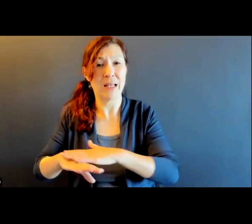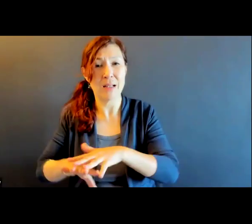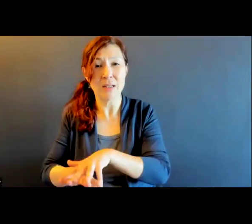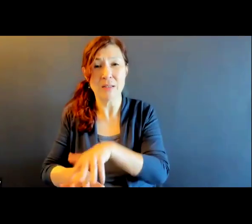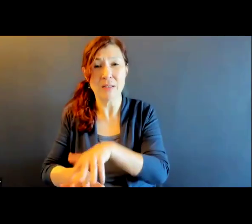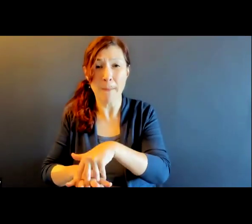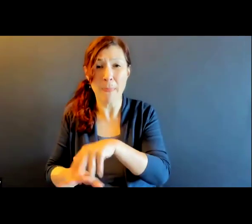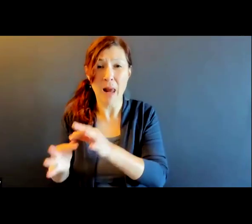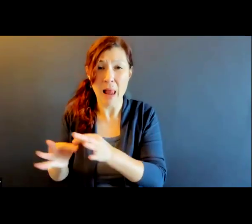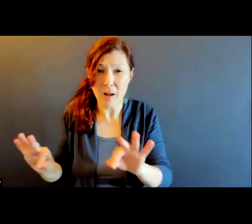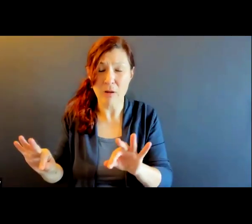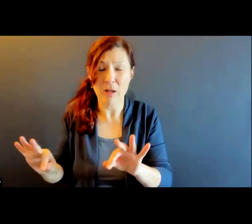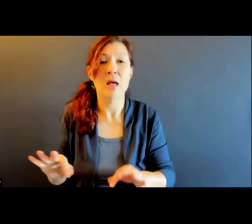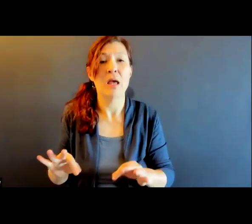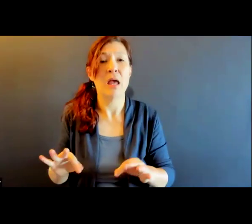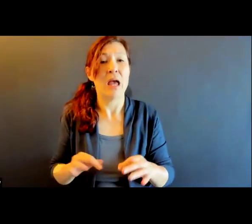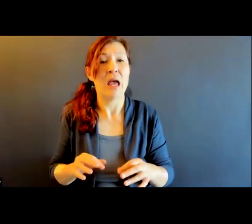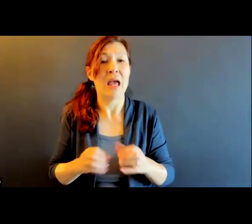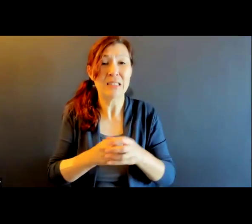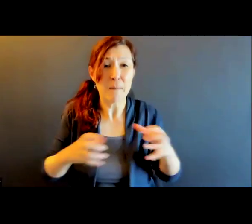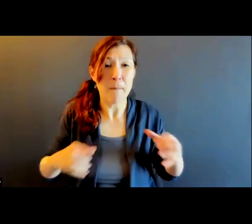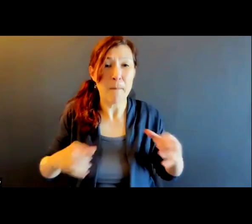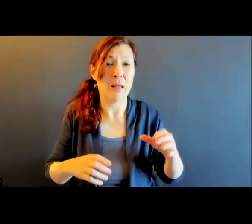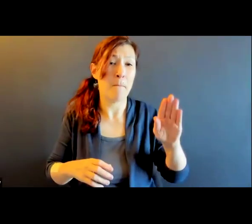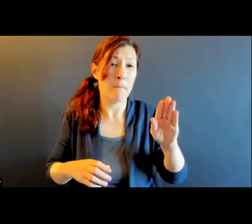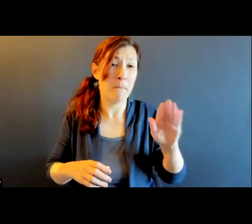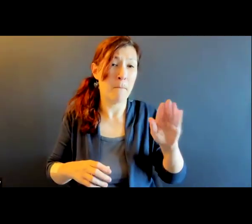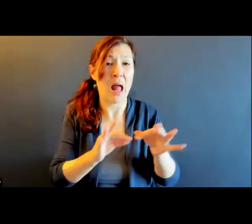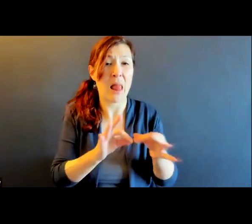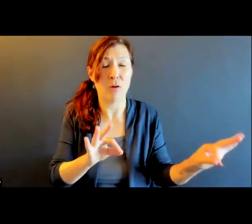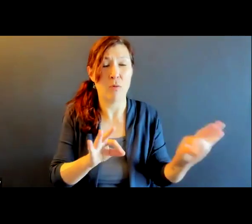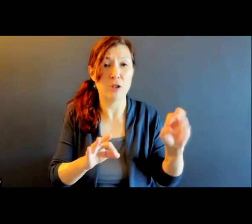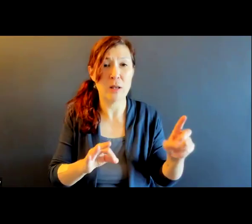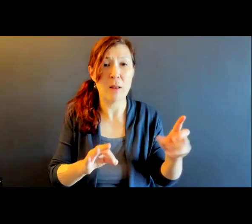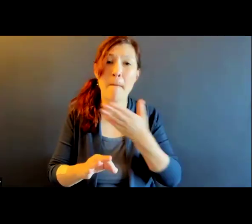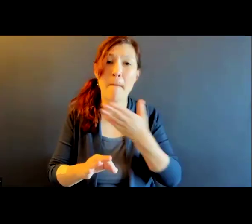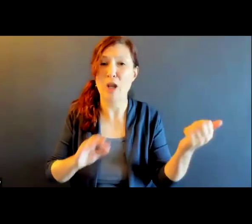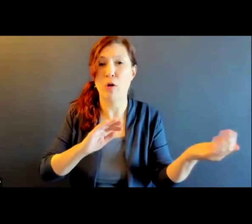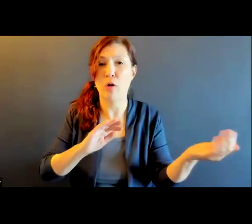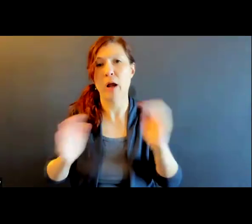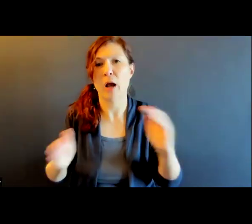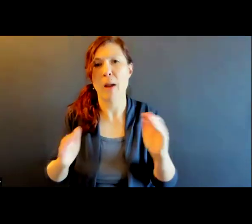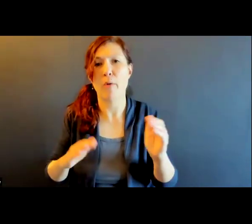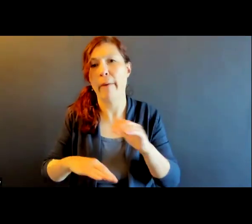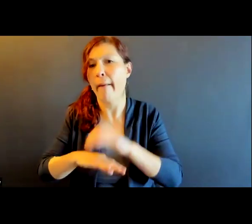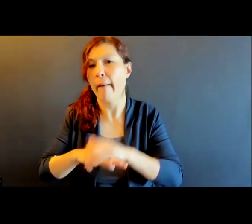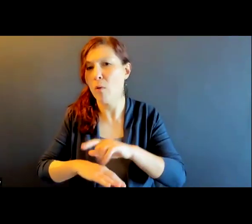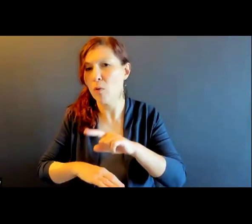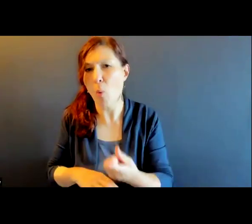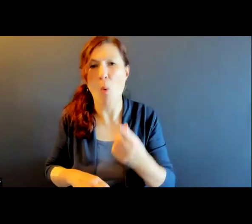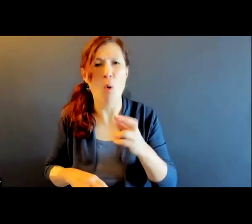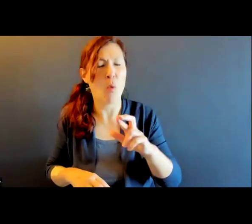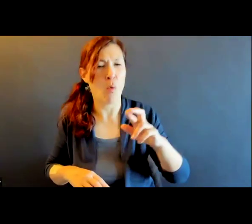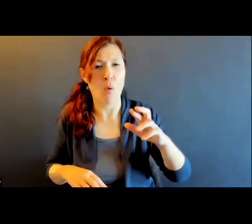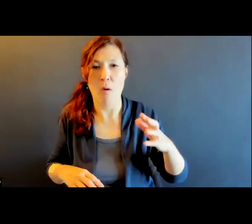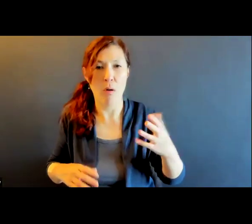expanding bilingual education is a better way to support progress for multilingual learners.